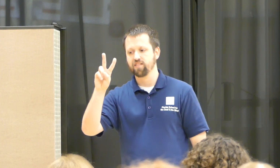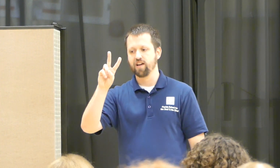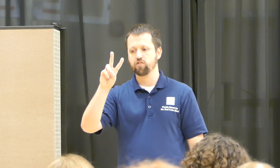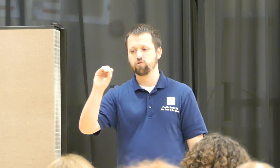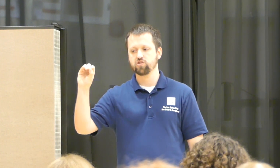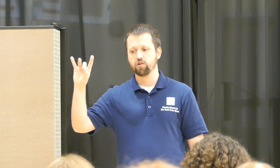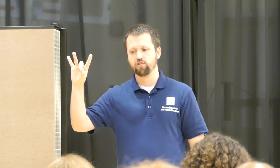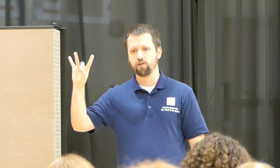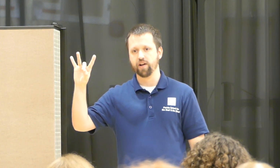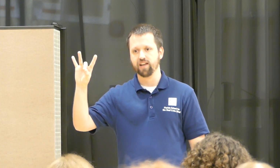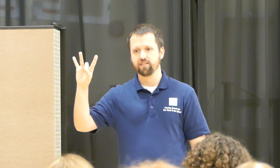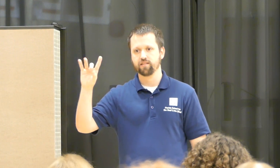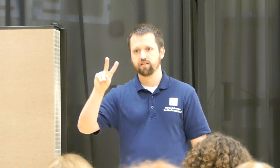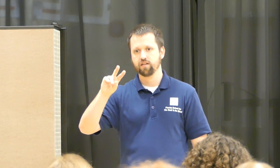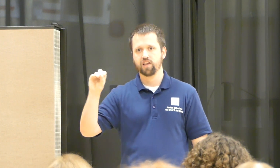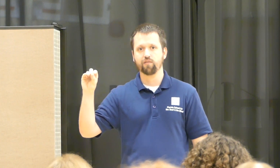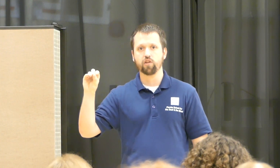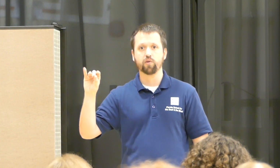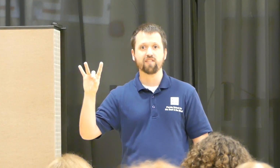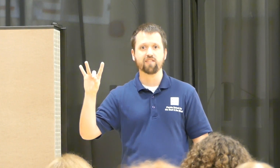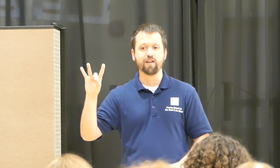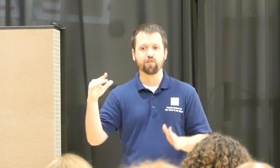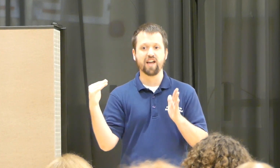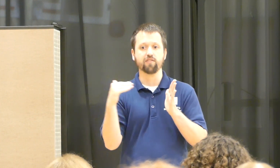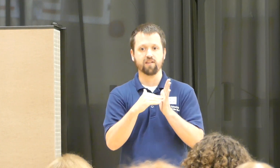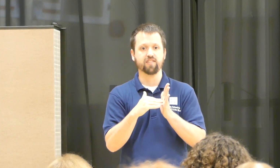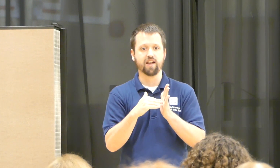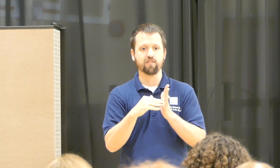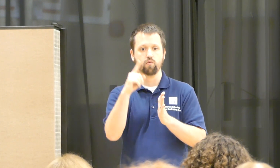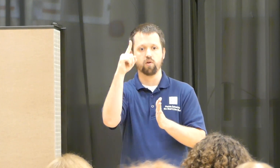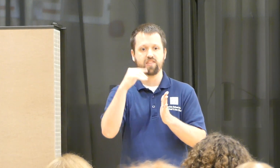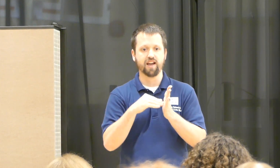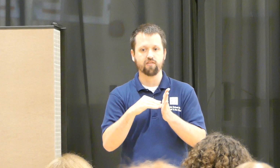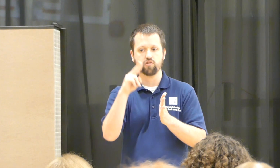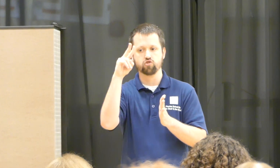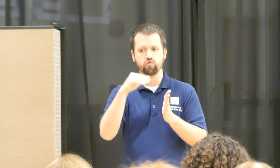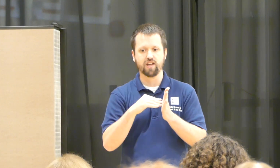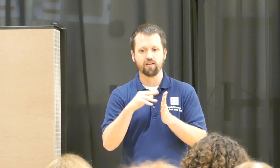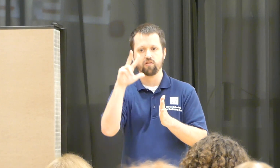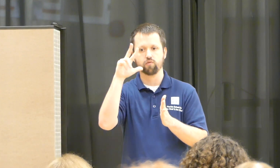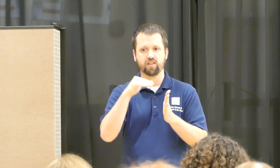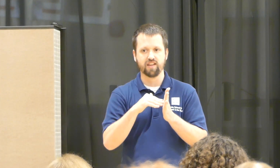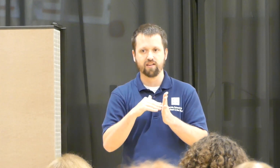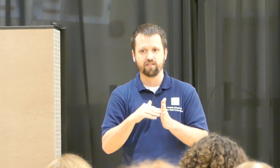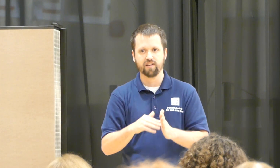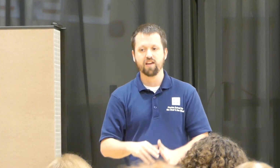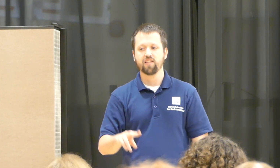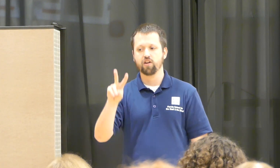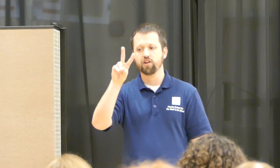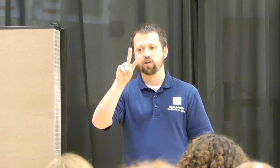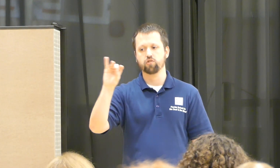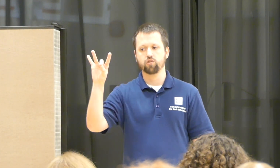sign 2008. Even though there is a sign for 1,000, 1,000, 2,000, 3,000, they're going to go